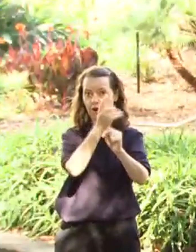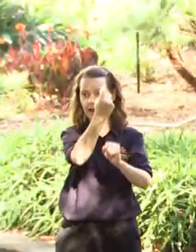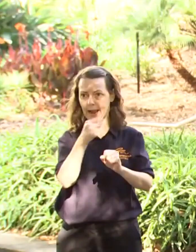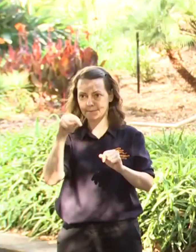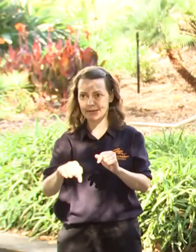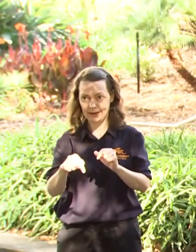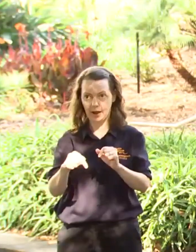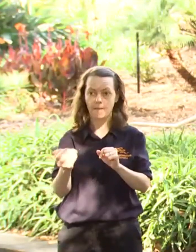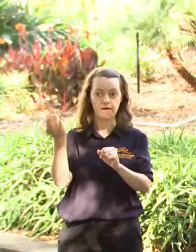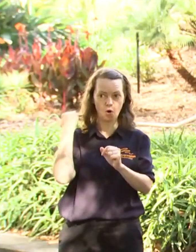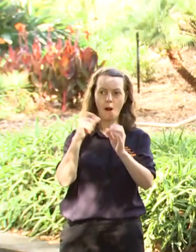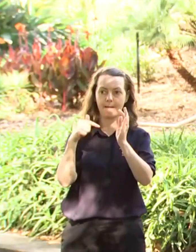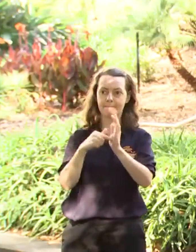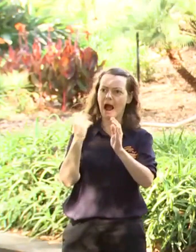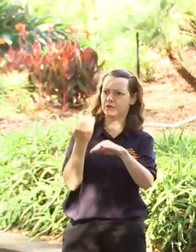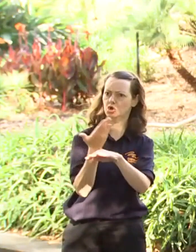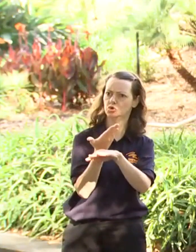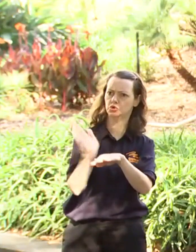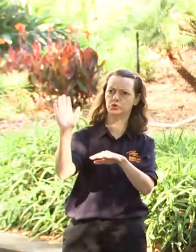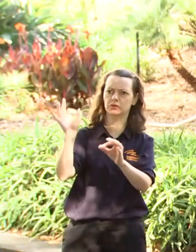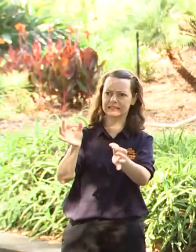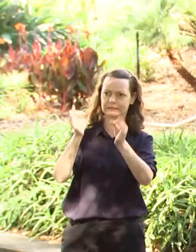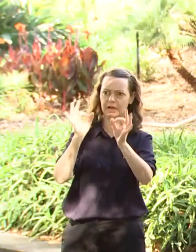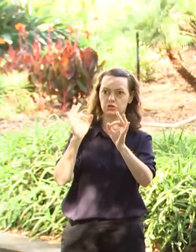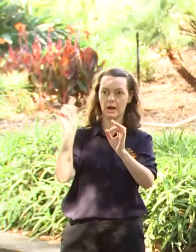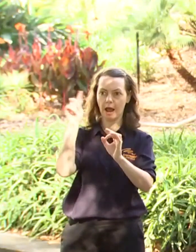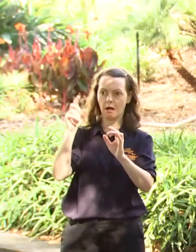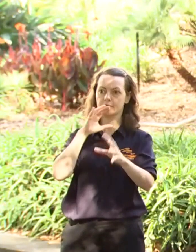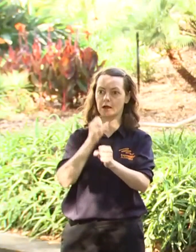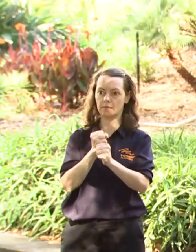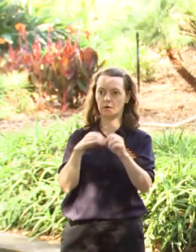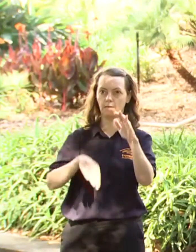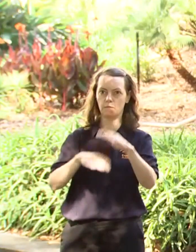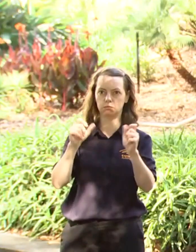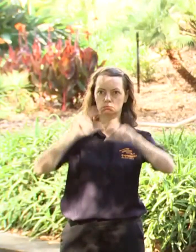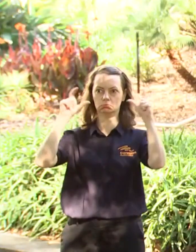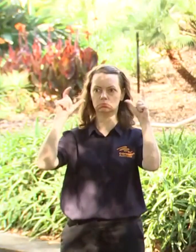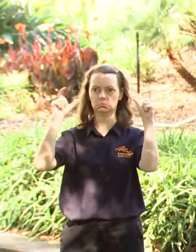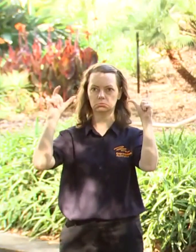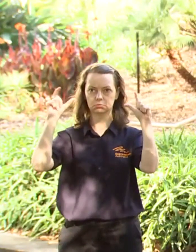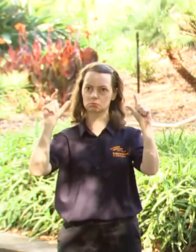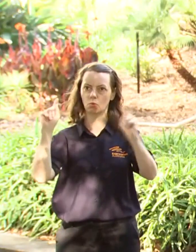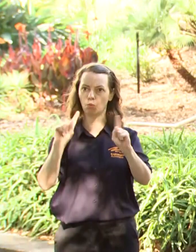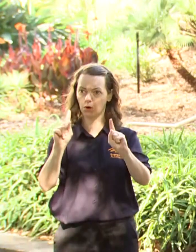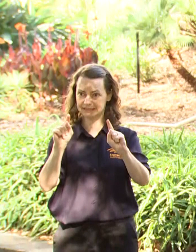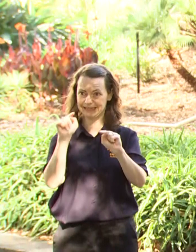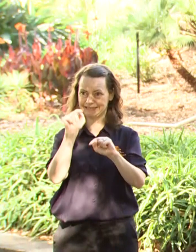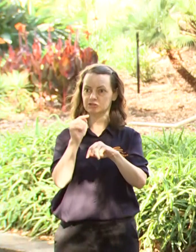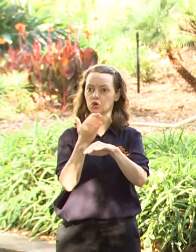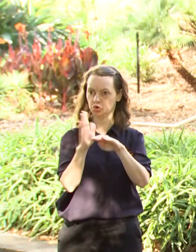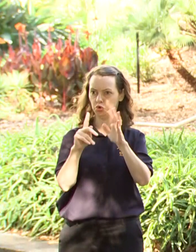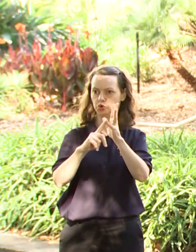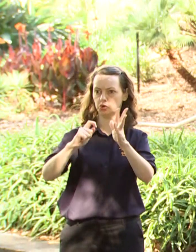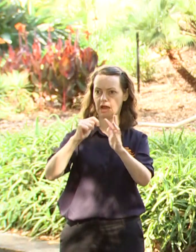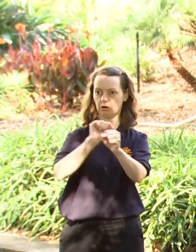the same as the variant, the one that's got all of us very, very worried and concerned, That's not something that's been a feature